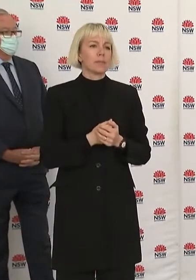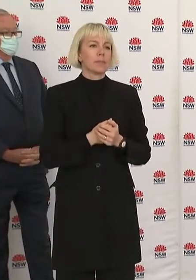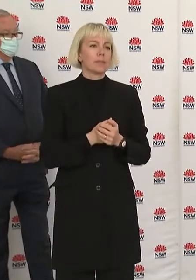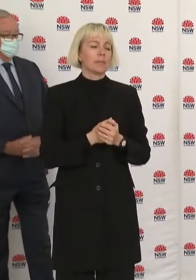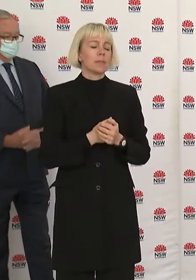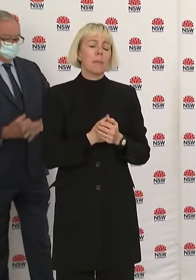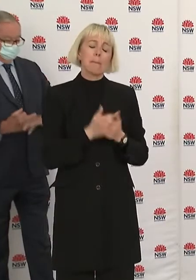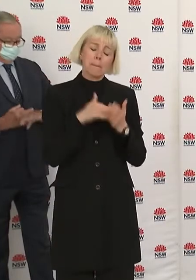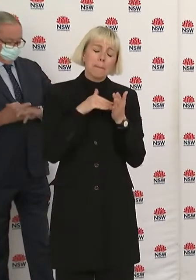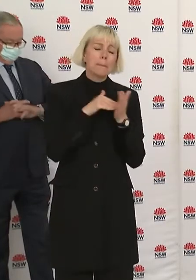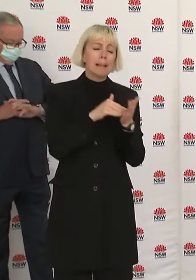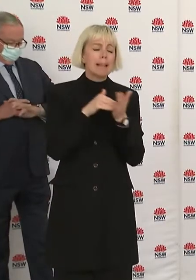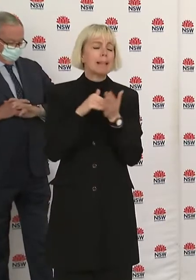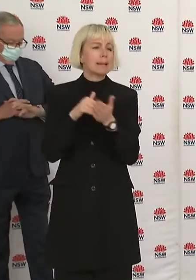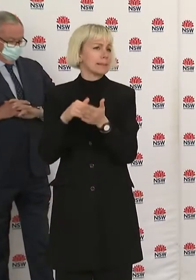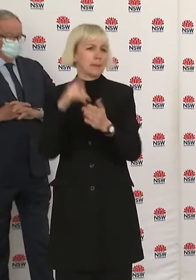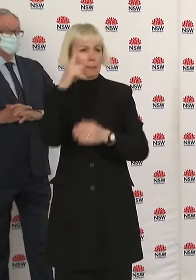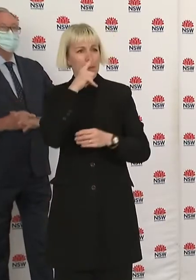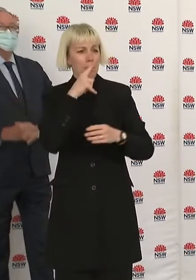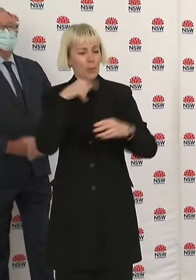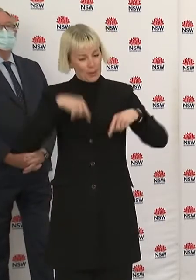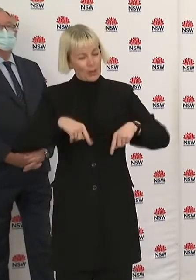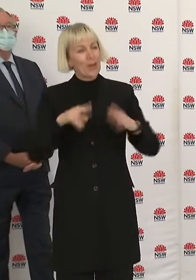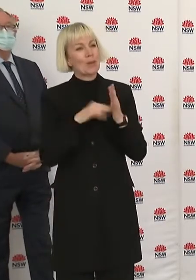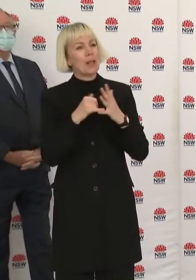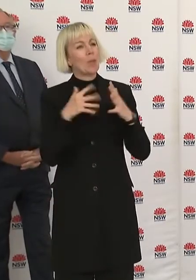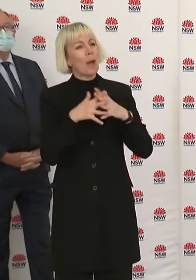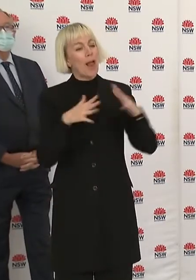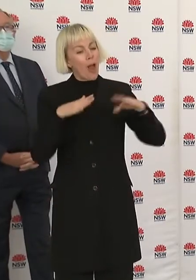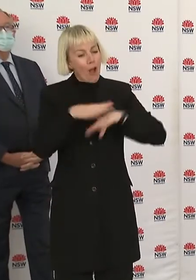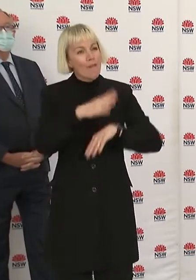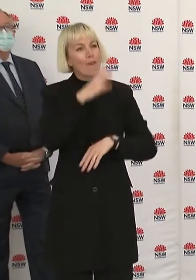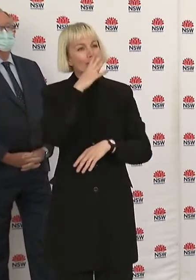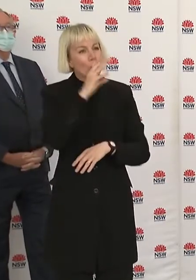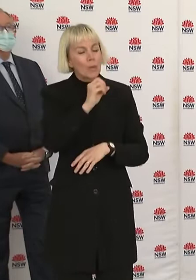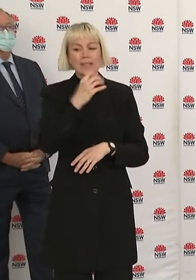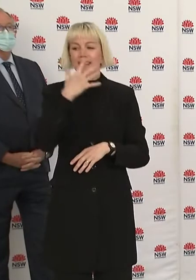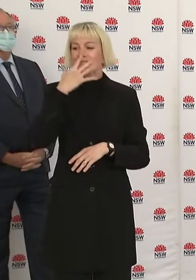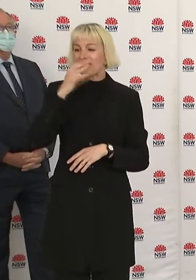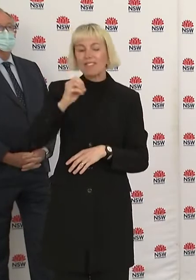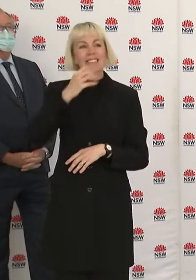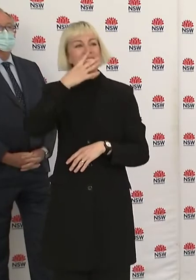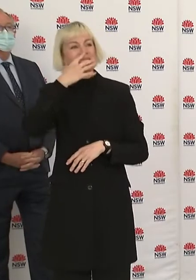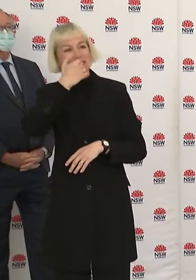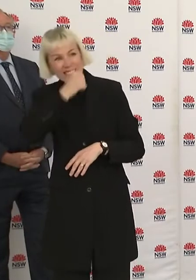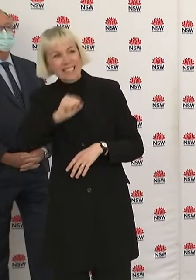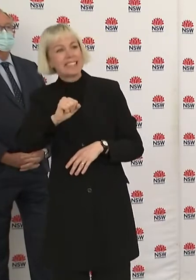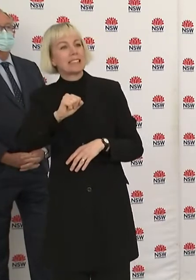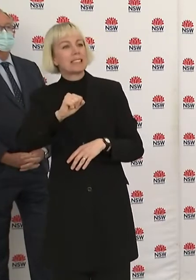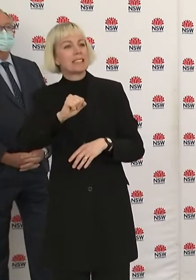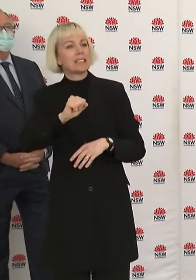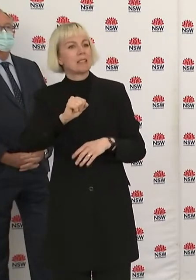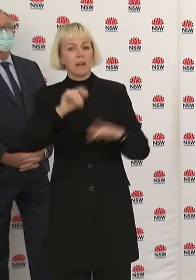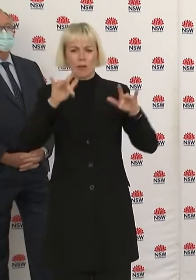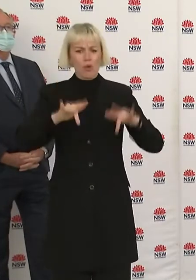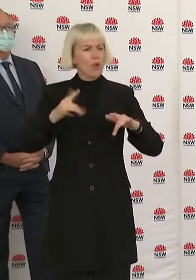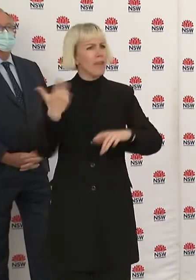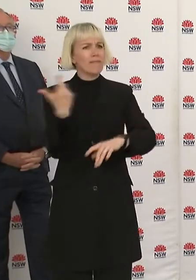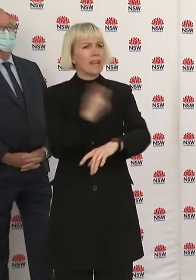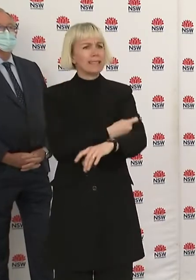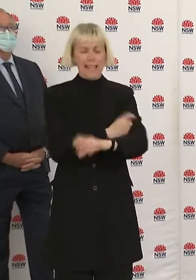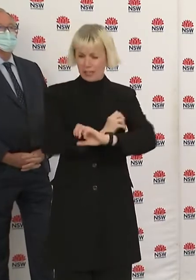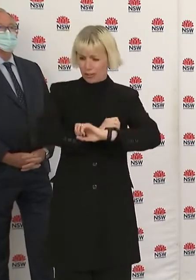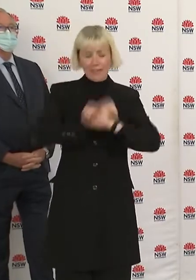of people in New South Wales in their 40s, their 50s and their 60s that don't have any vaccine. We're saying